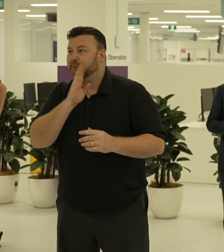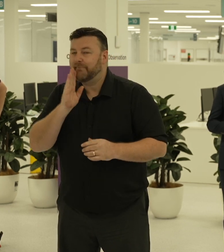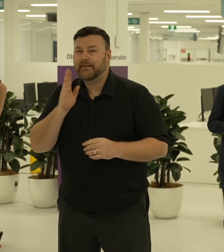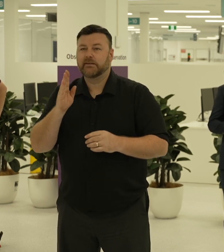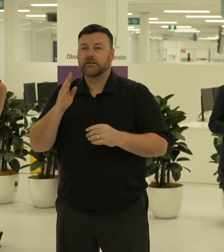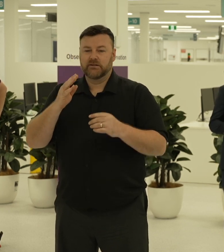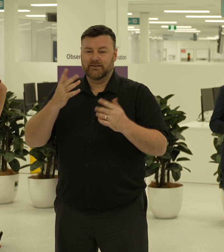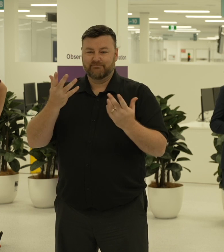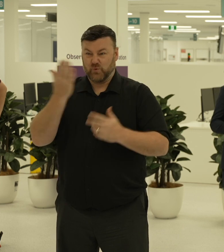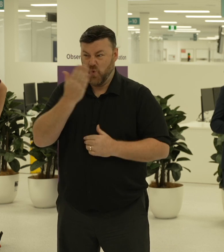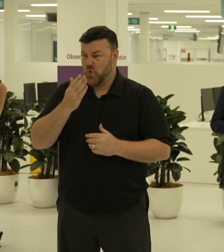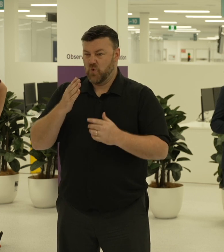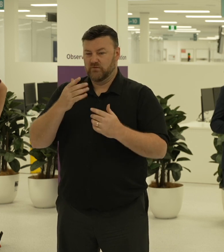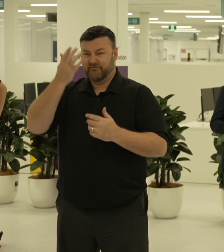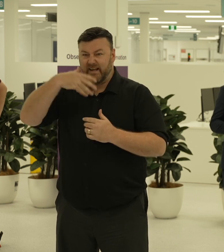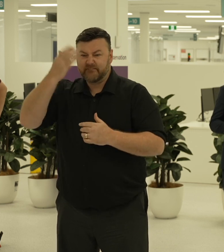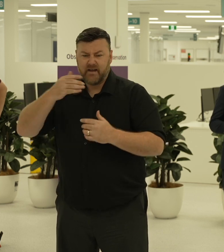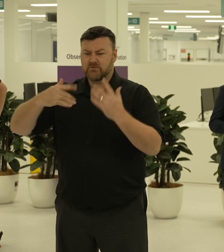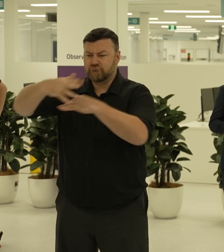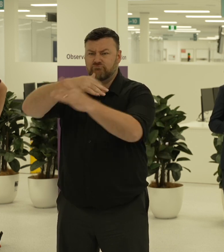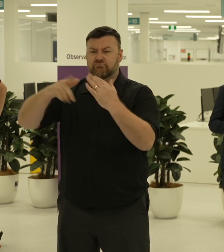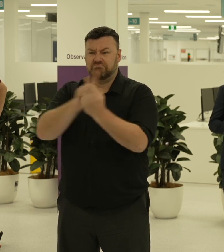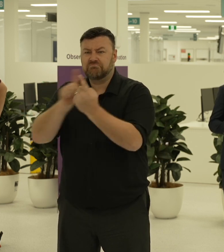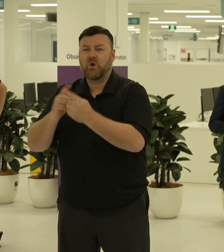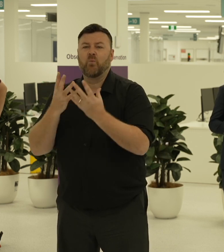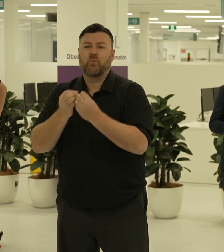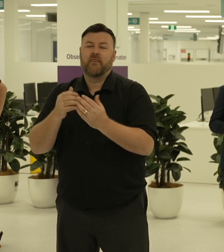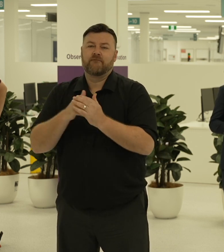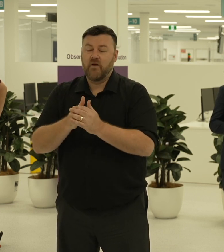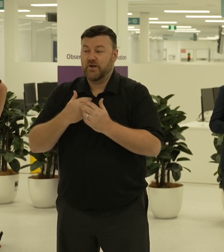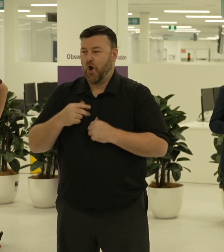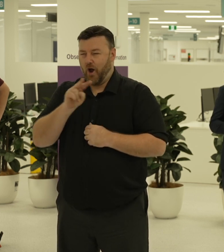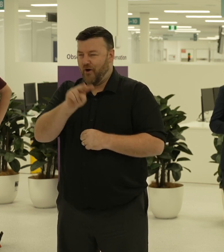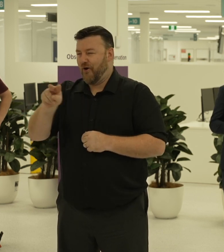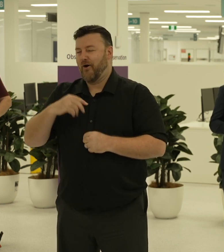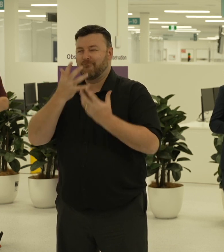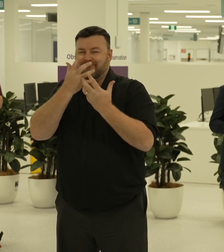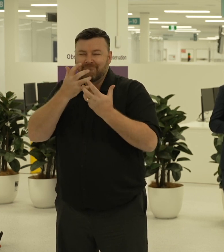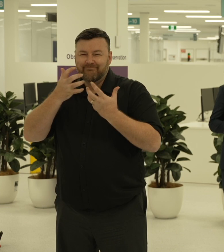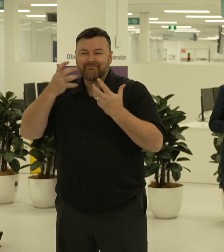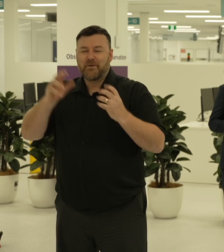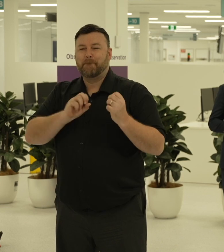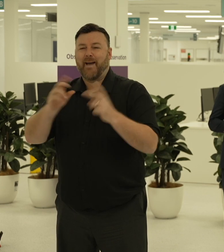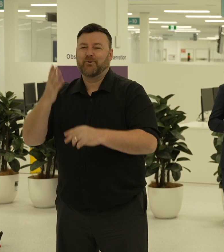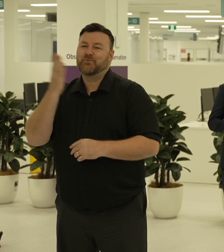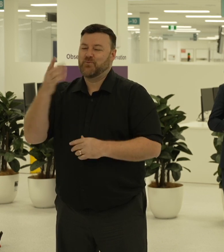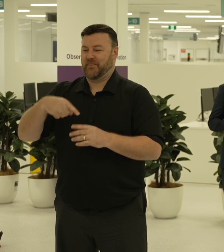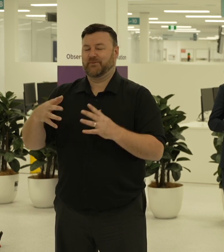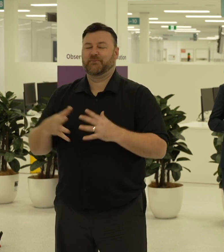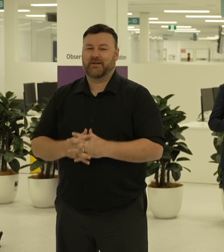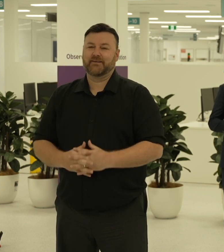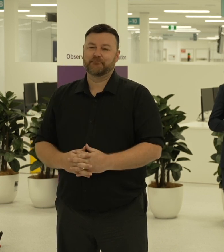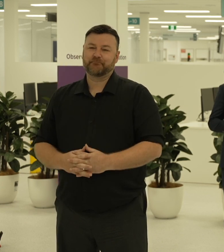in a social setting with their friends. And there were so many smiles on so many kids' faces as school returned this week. I want to